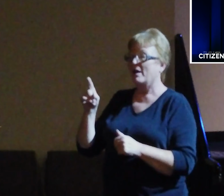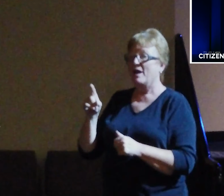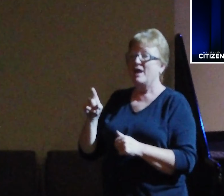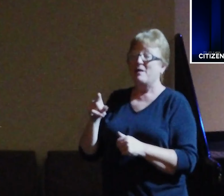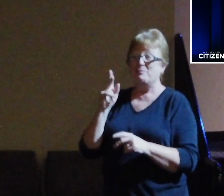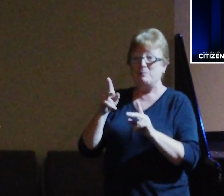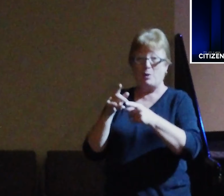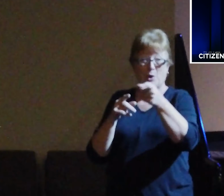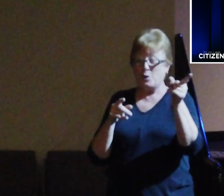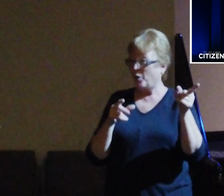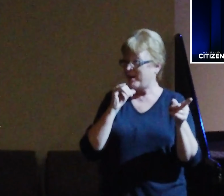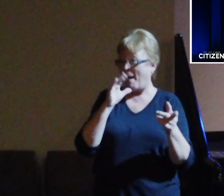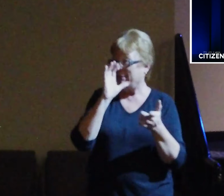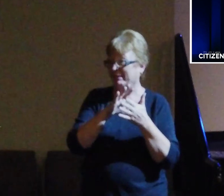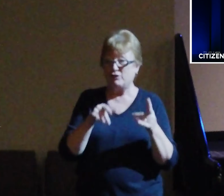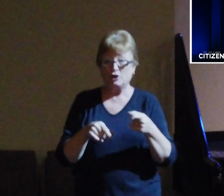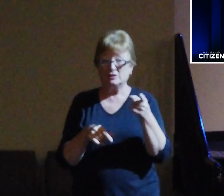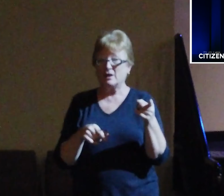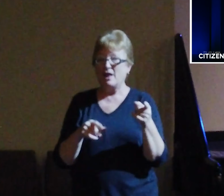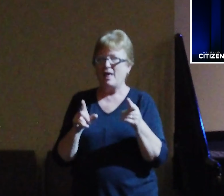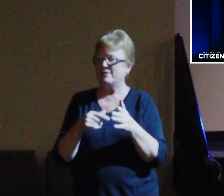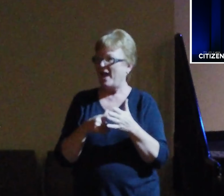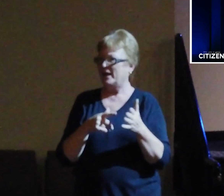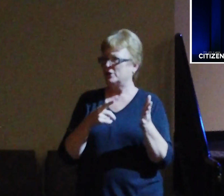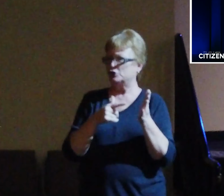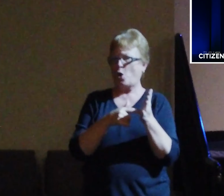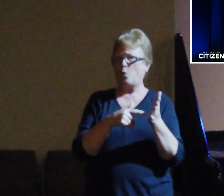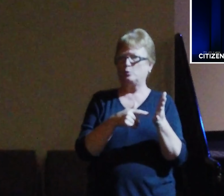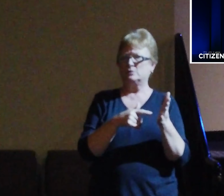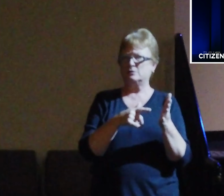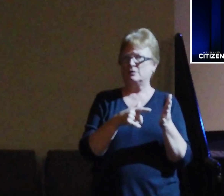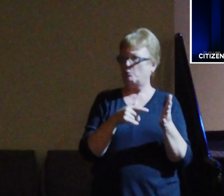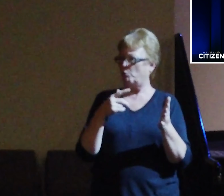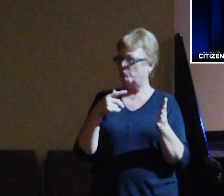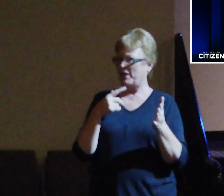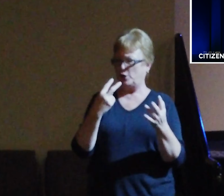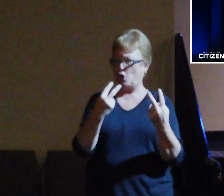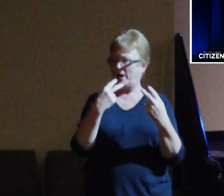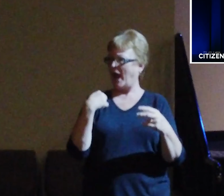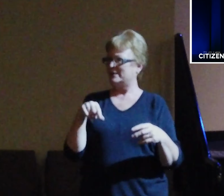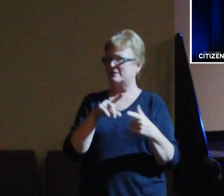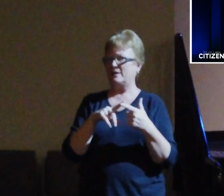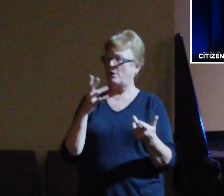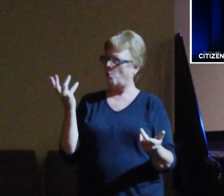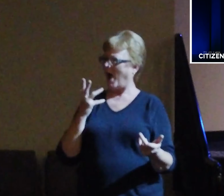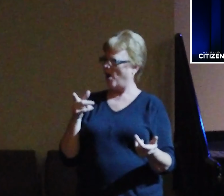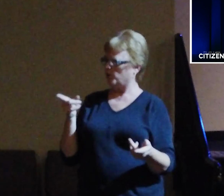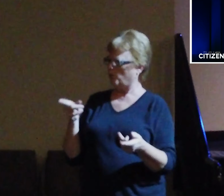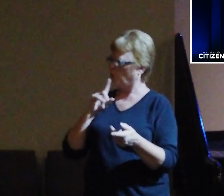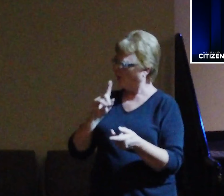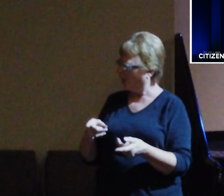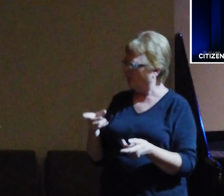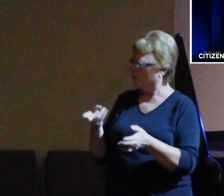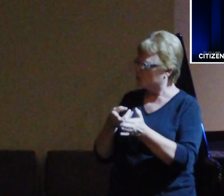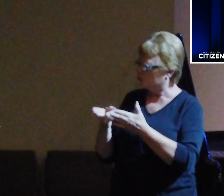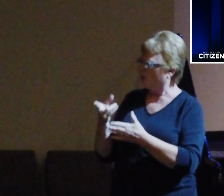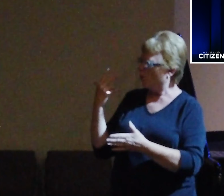it's a testament to the genuineness of our faith and therefore the realness of our God.